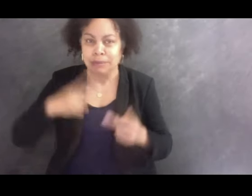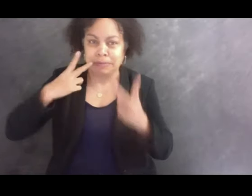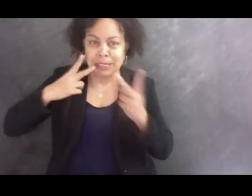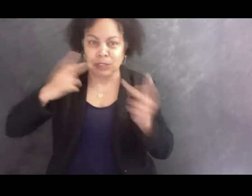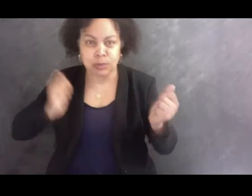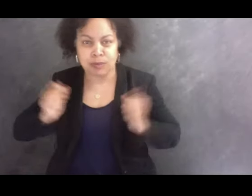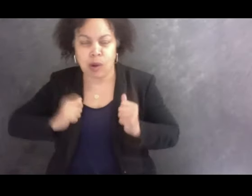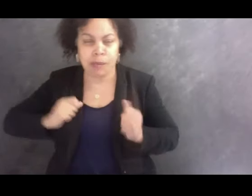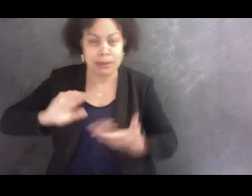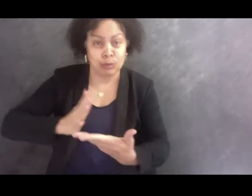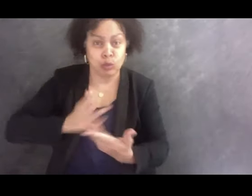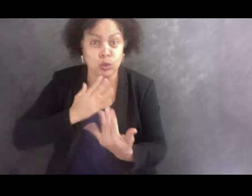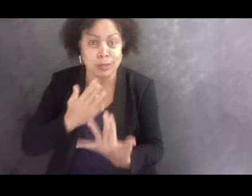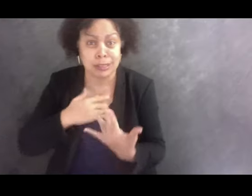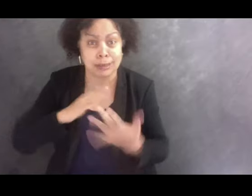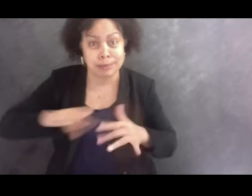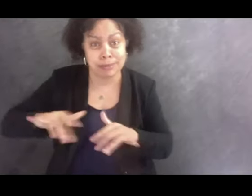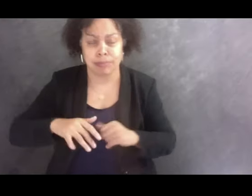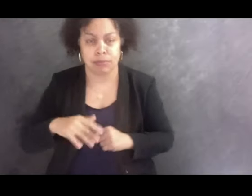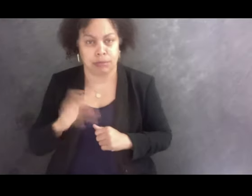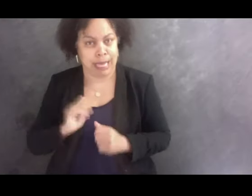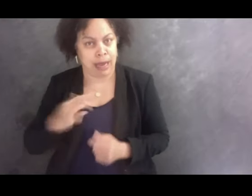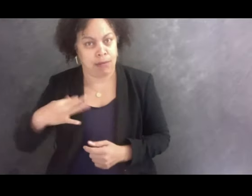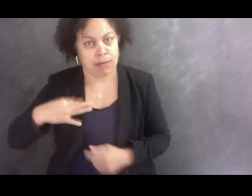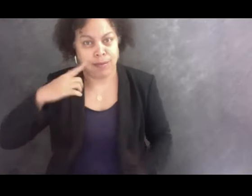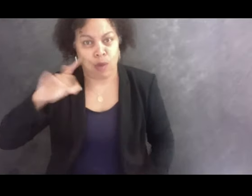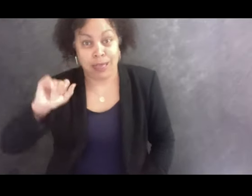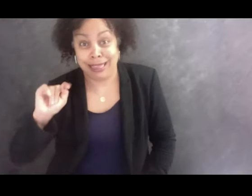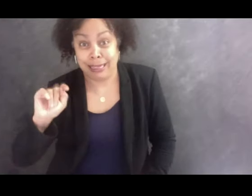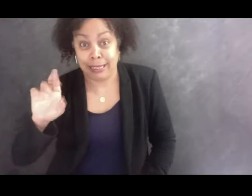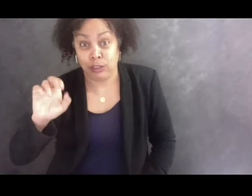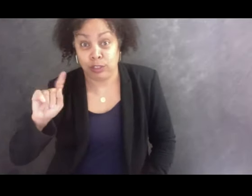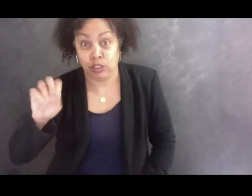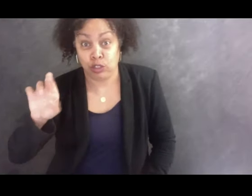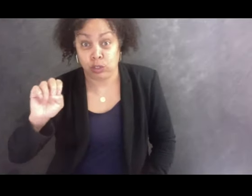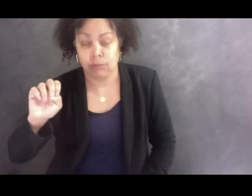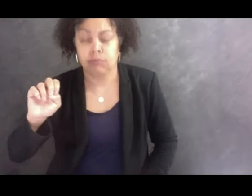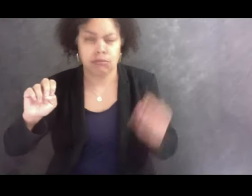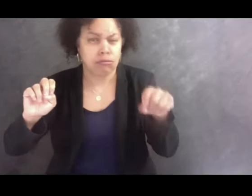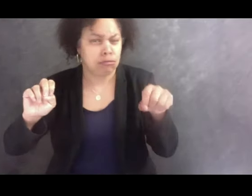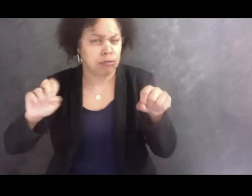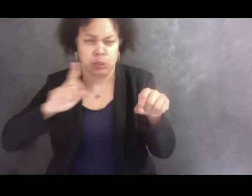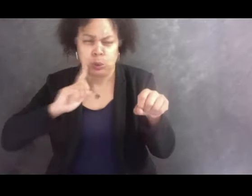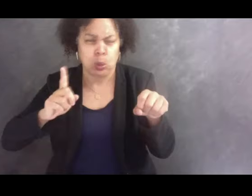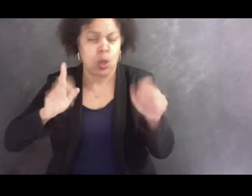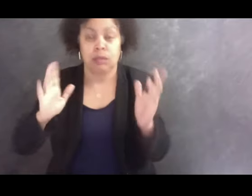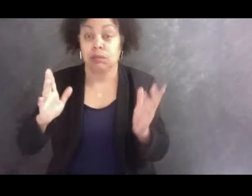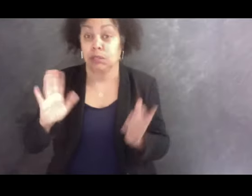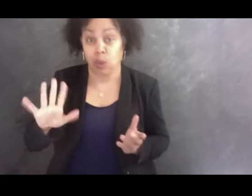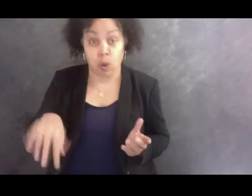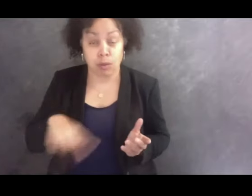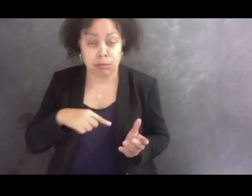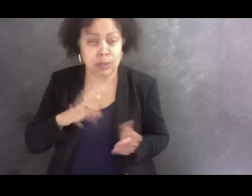I eligible for the literature grant? Yes, eligibility and also the disciplinary category is really up to you